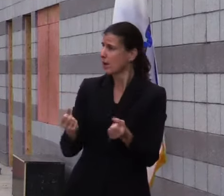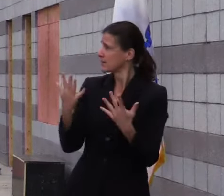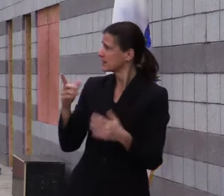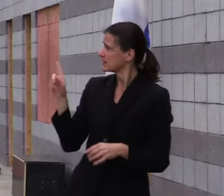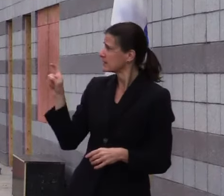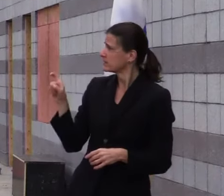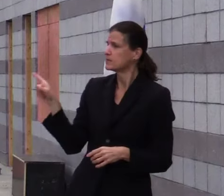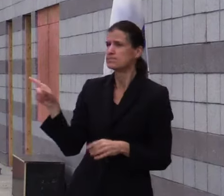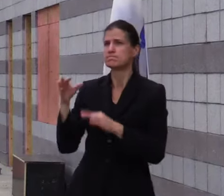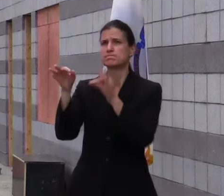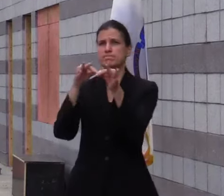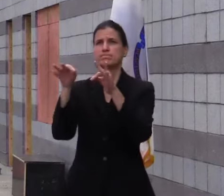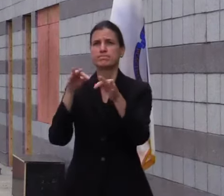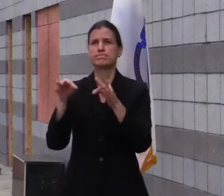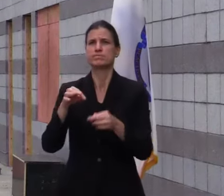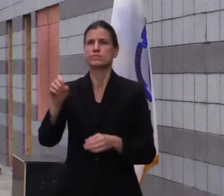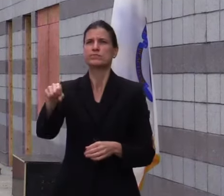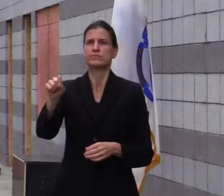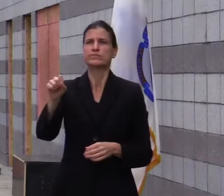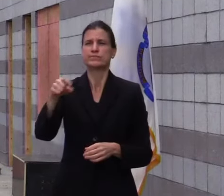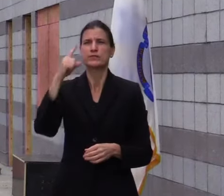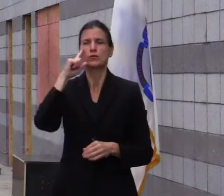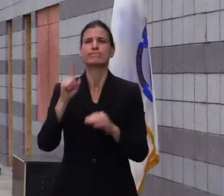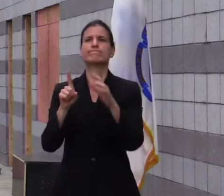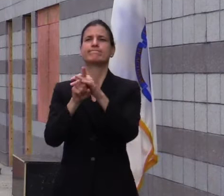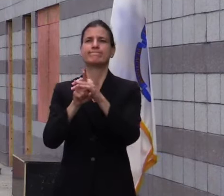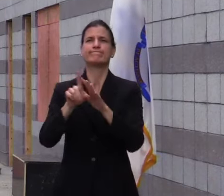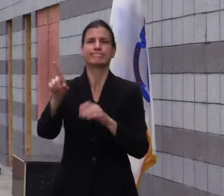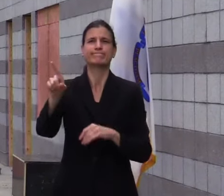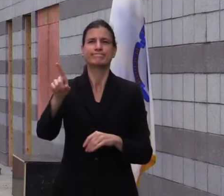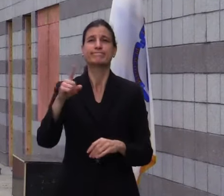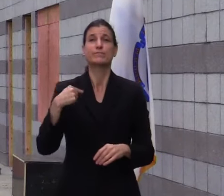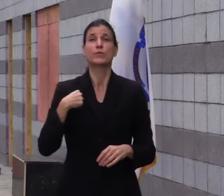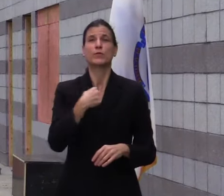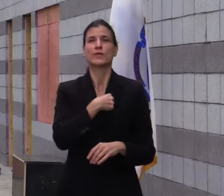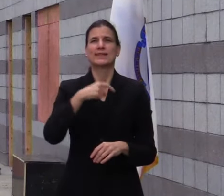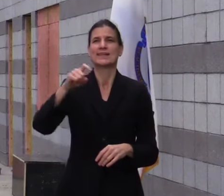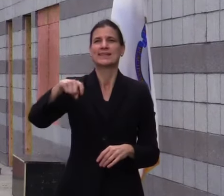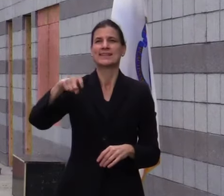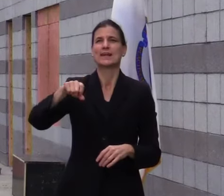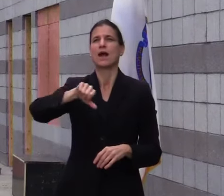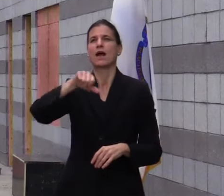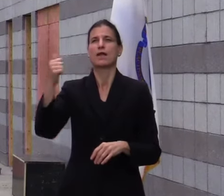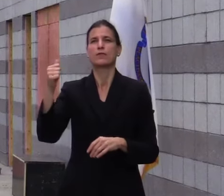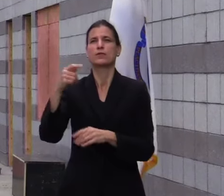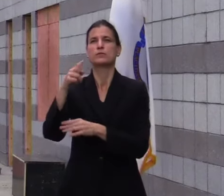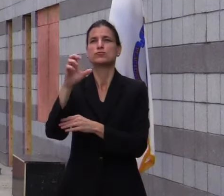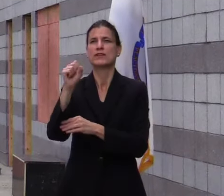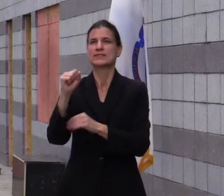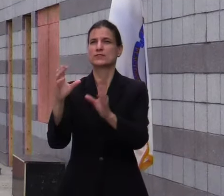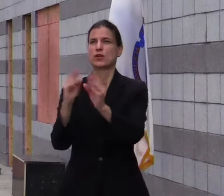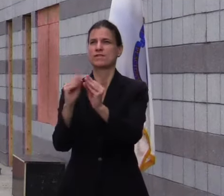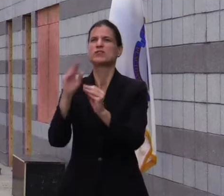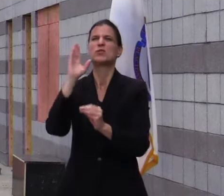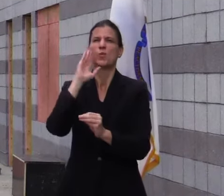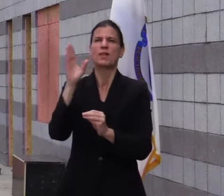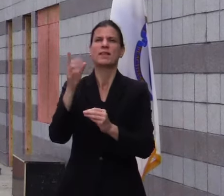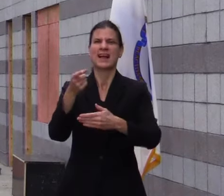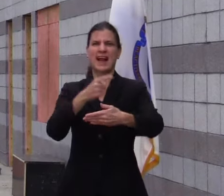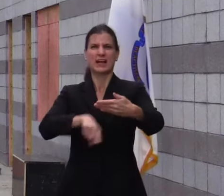You're reminding me that we need to do a press briefing on this, which we'll do next week, because we have